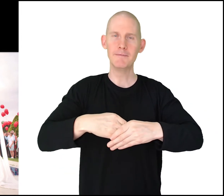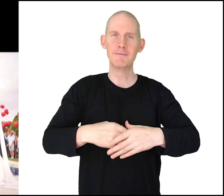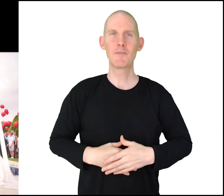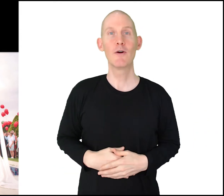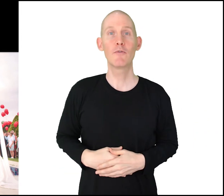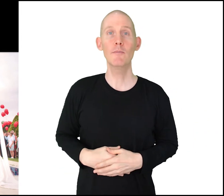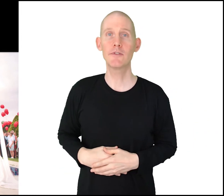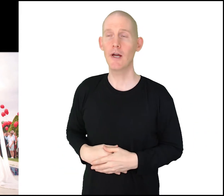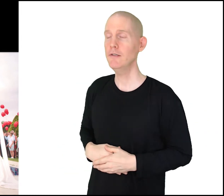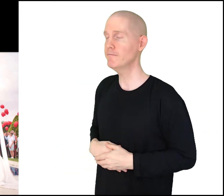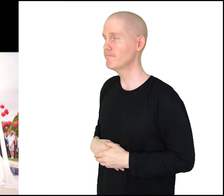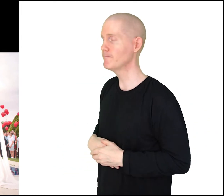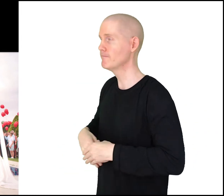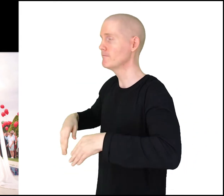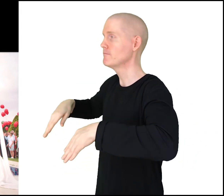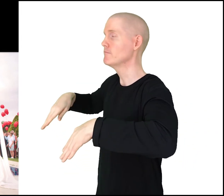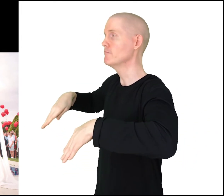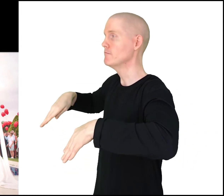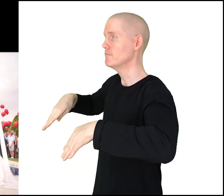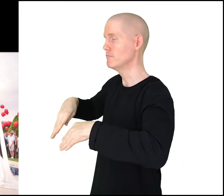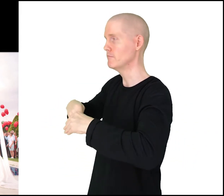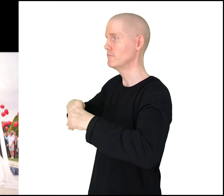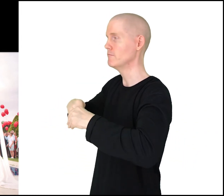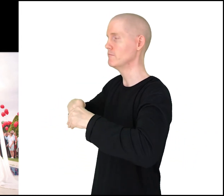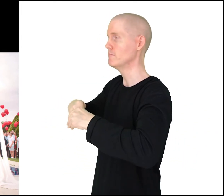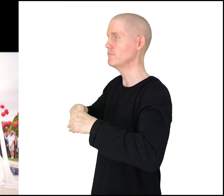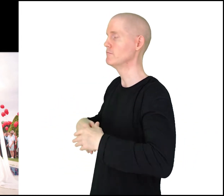wedding. From the side.